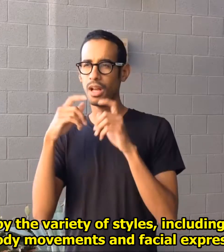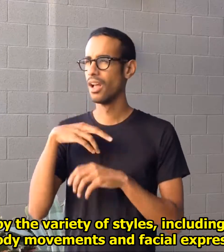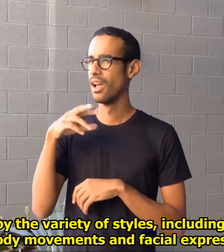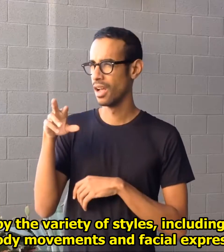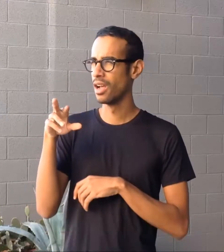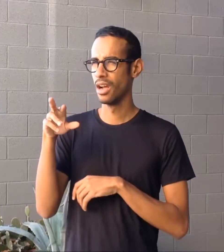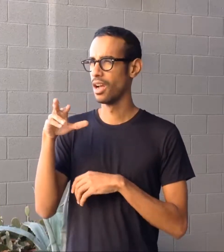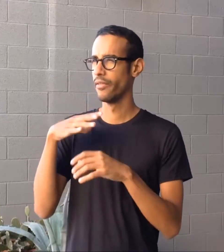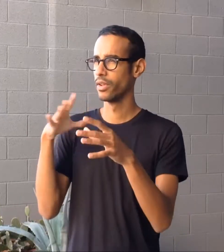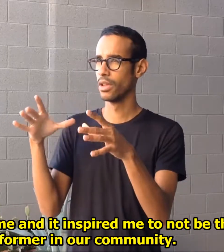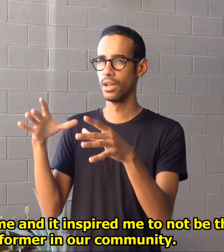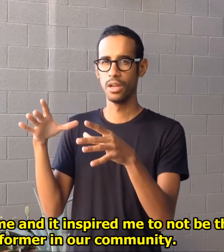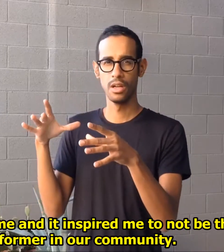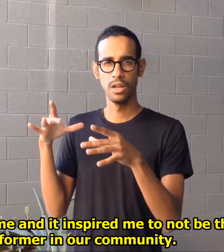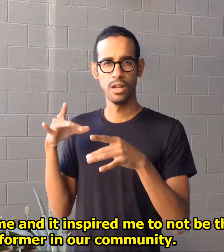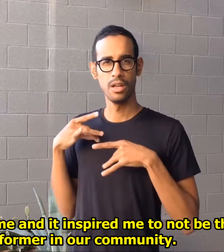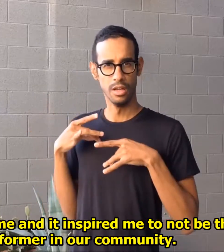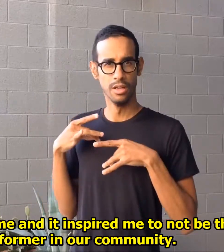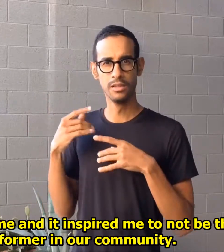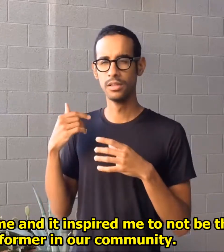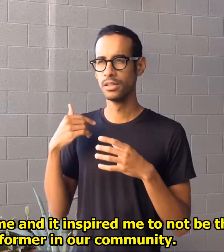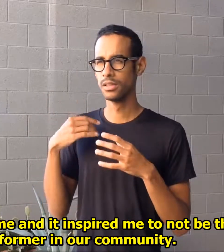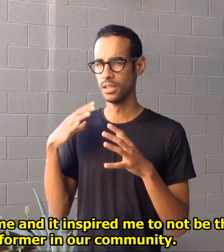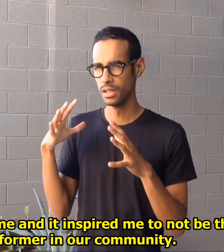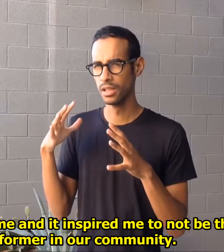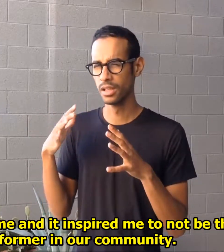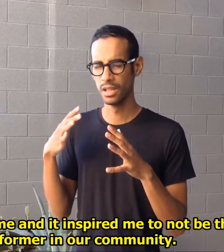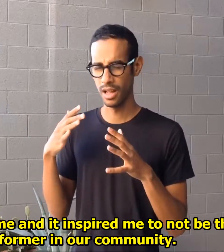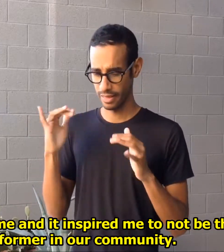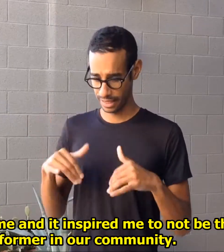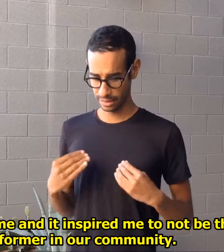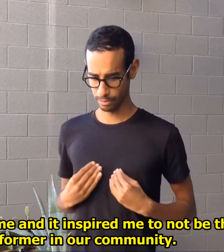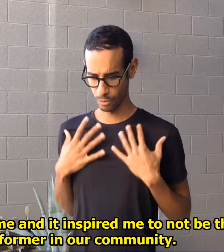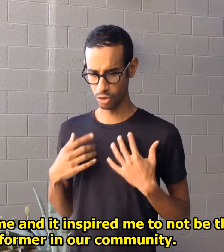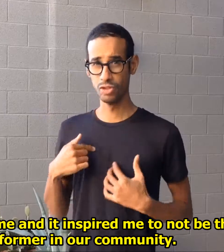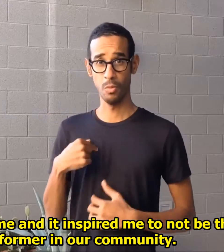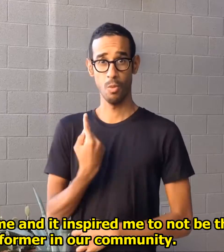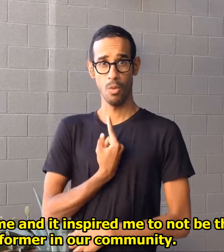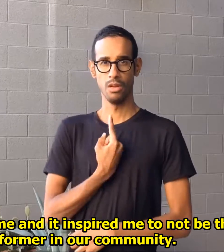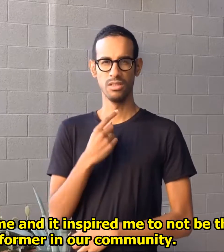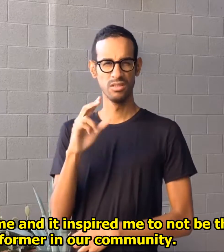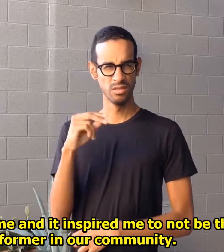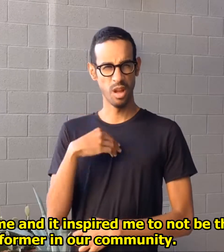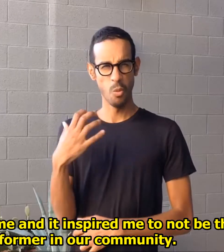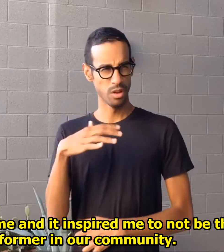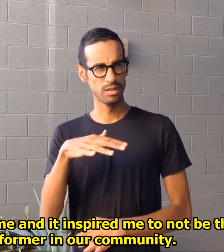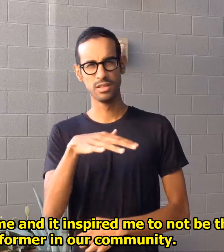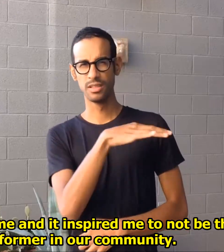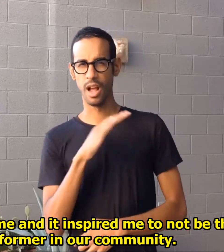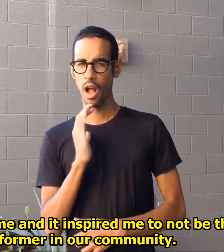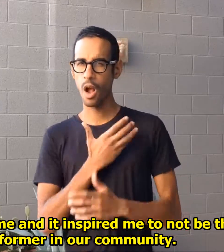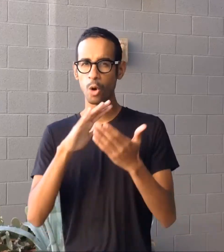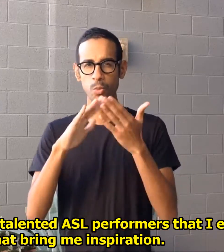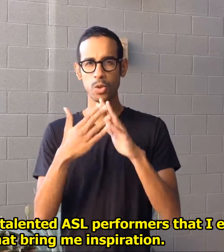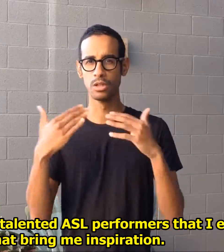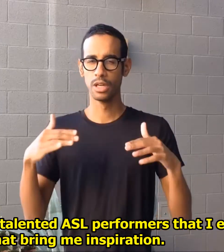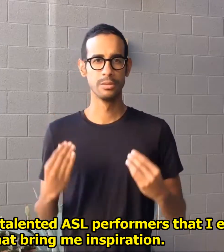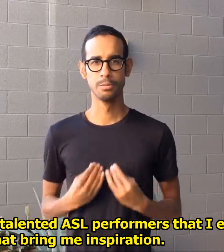expression. That stuck with me and it inspired me to not be the only performer in our community. There are so